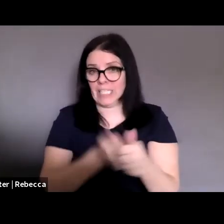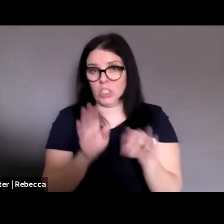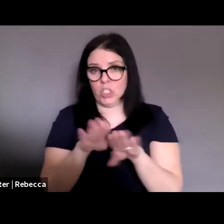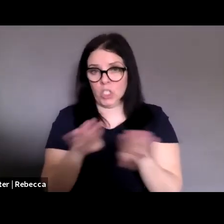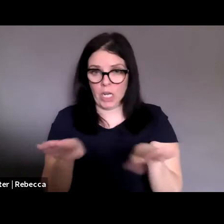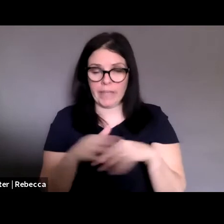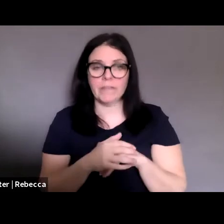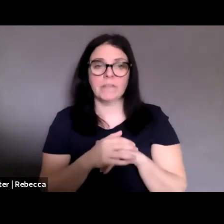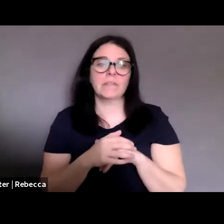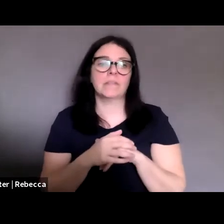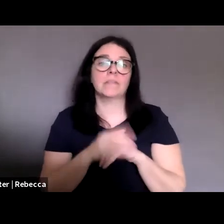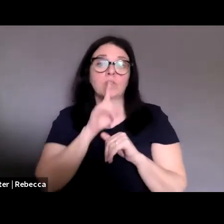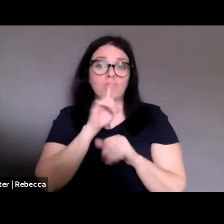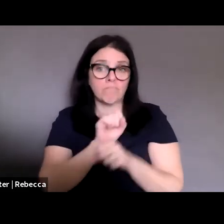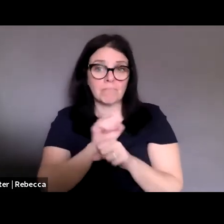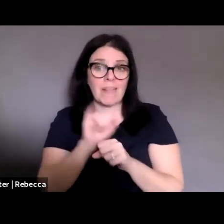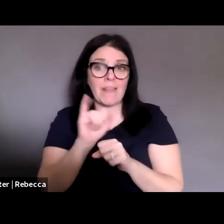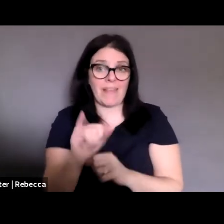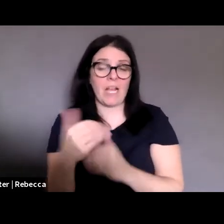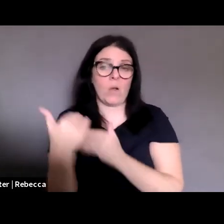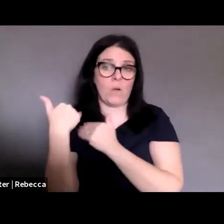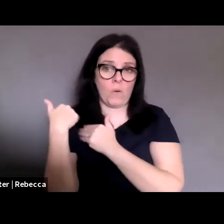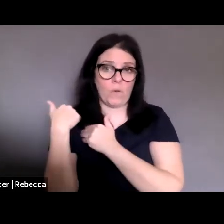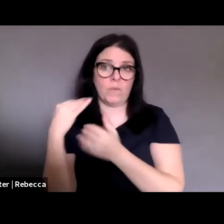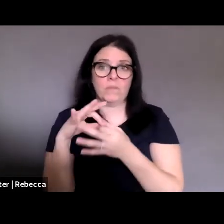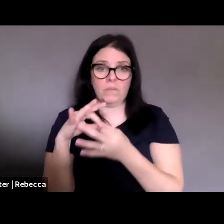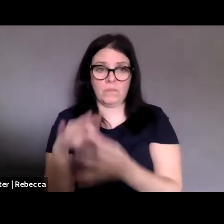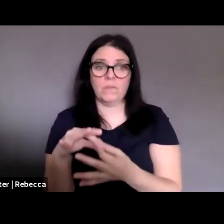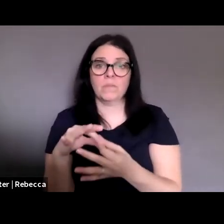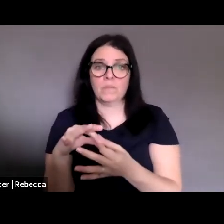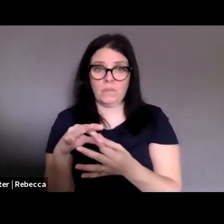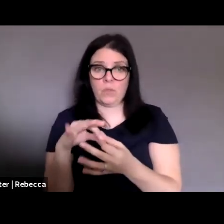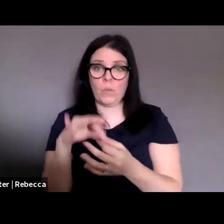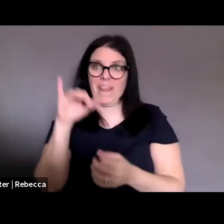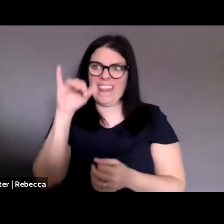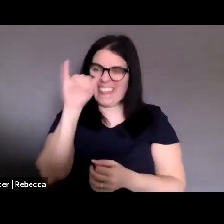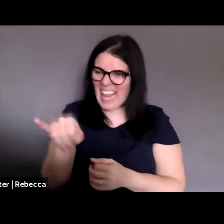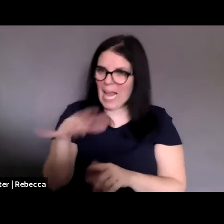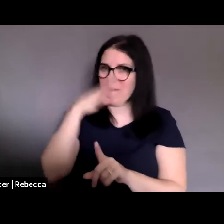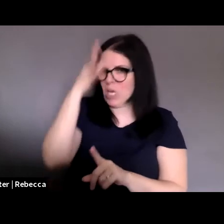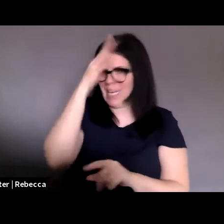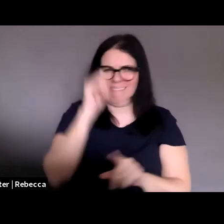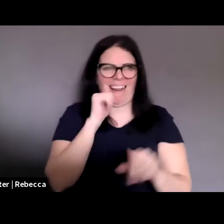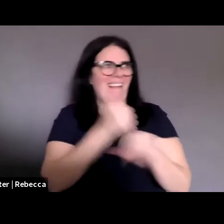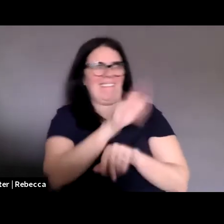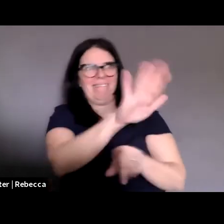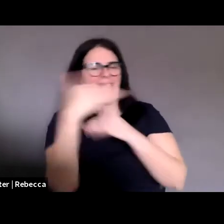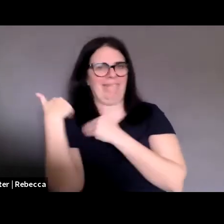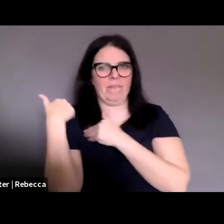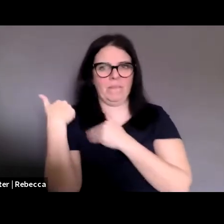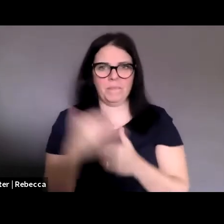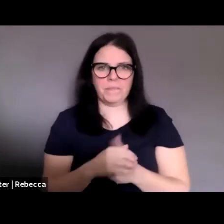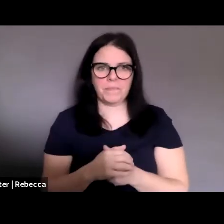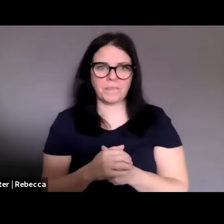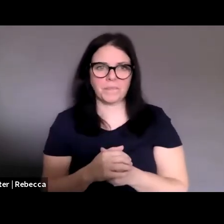that onus resides with that parent and not the other parent.